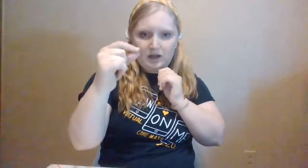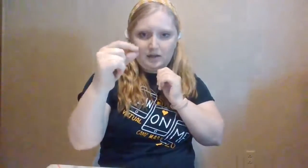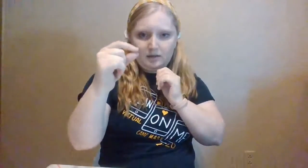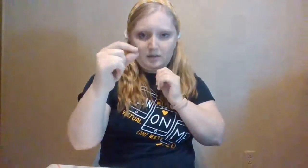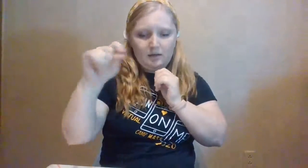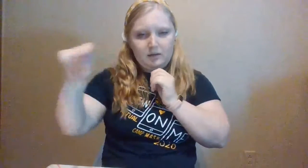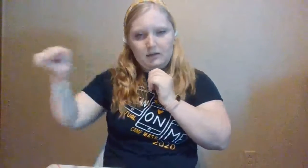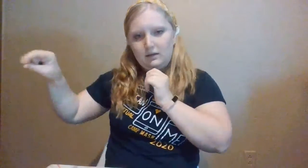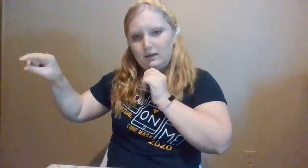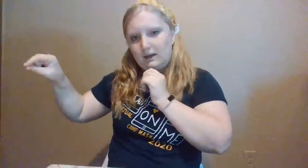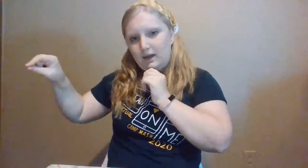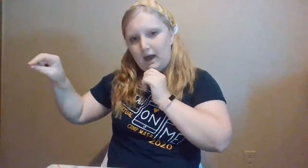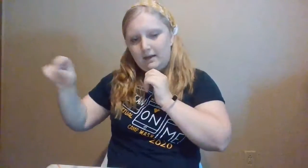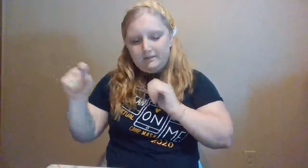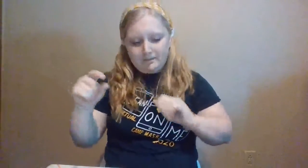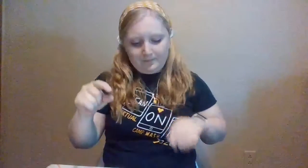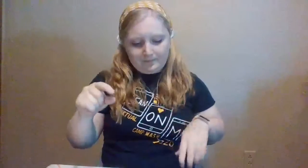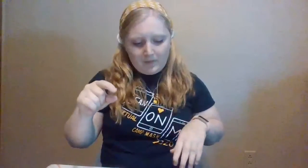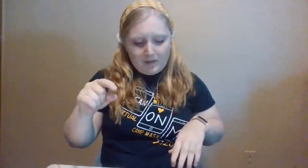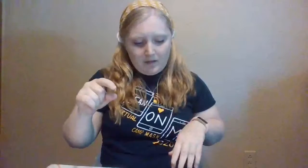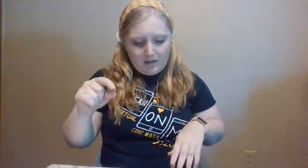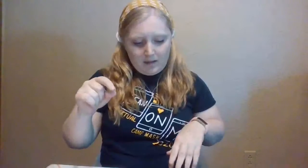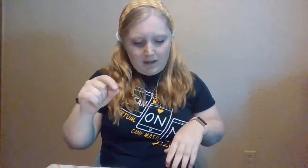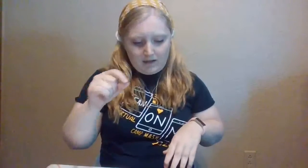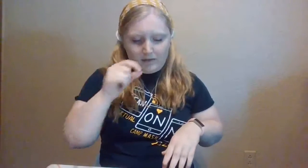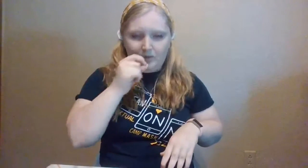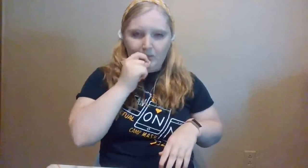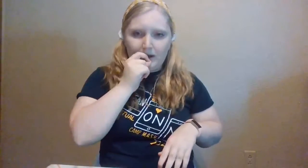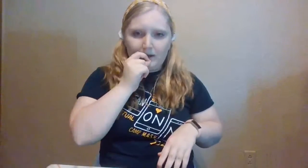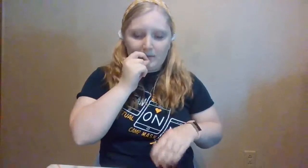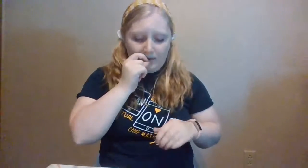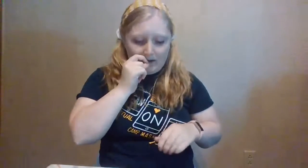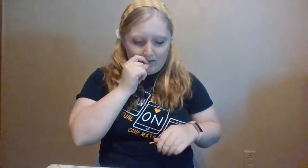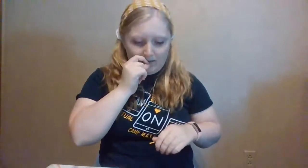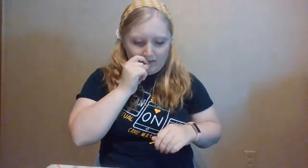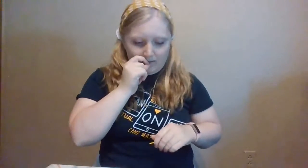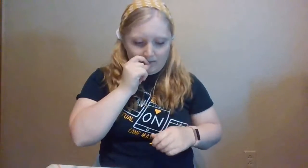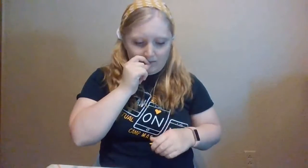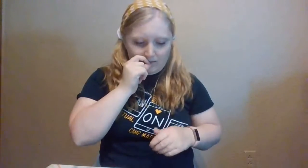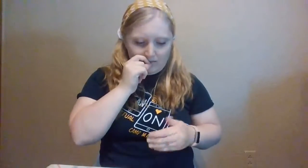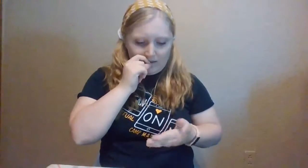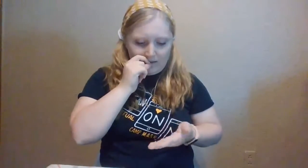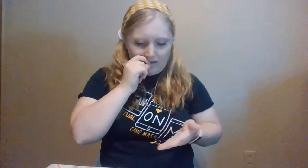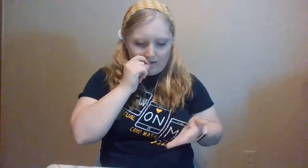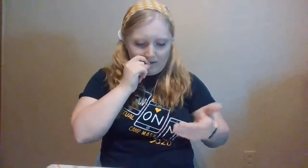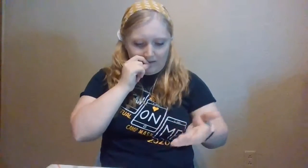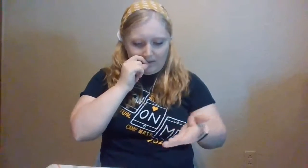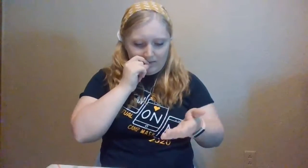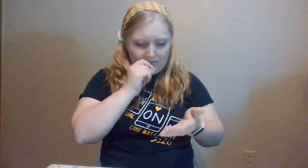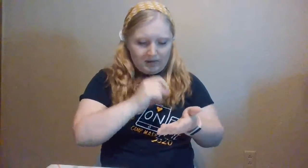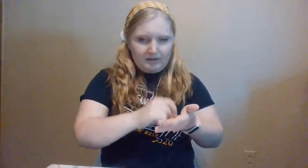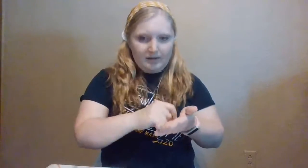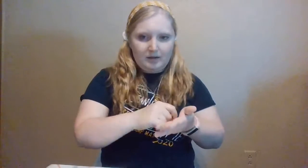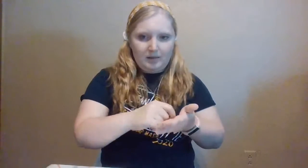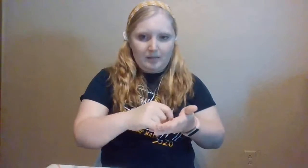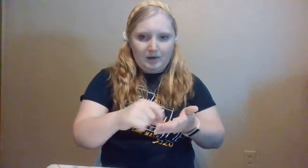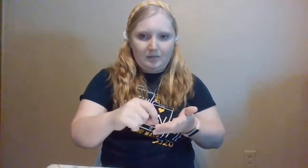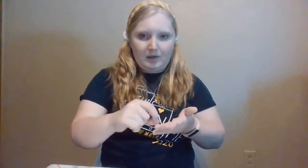touching, like that. And you bring it up to your mouth, and then bring it down to your paper and